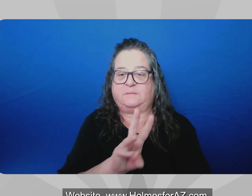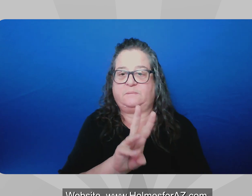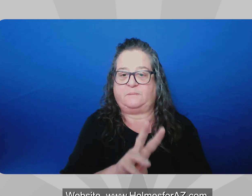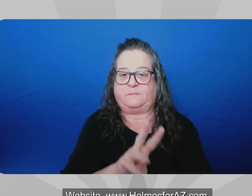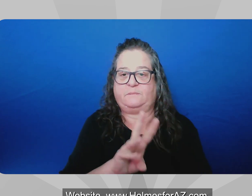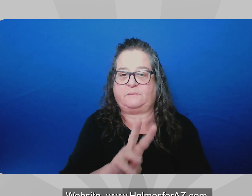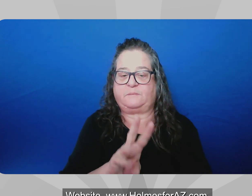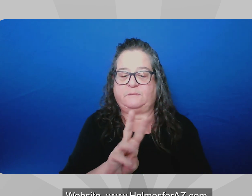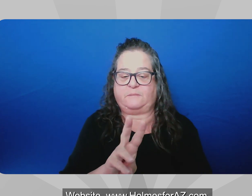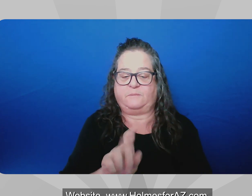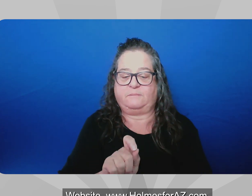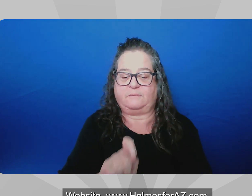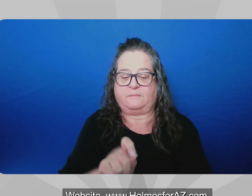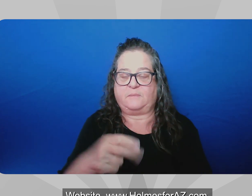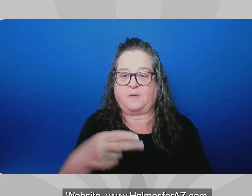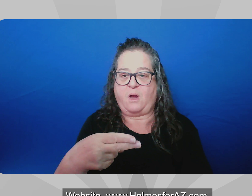Website,